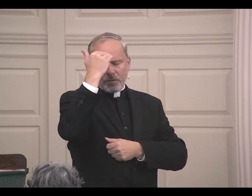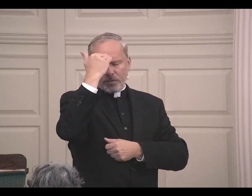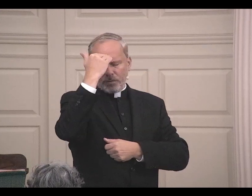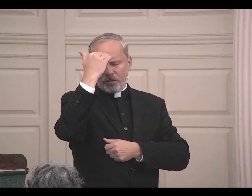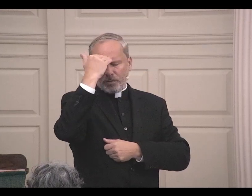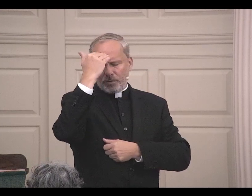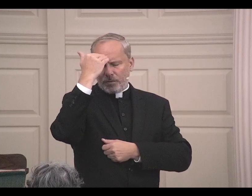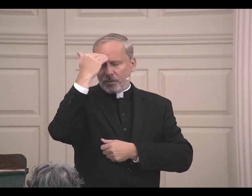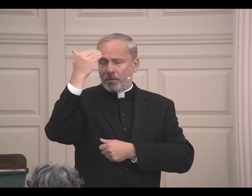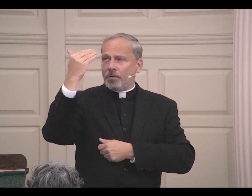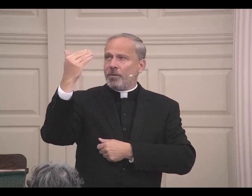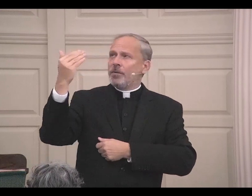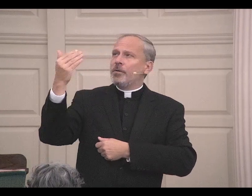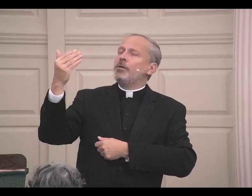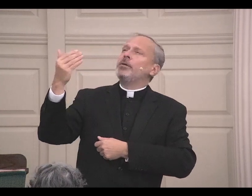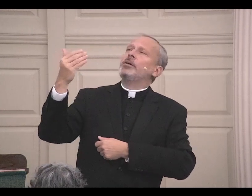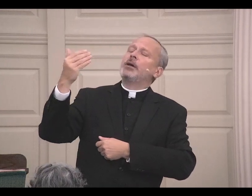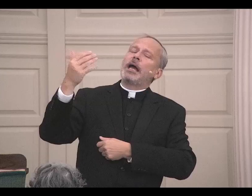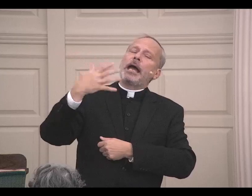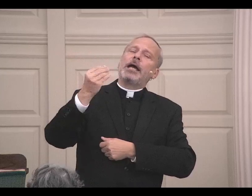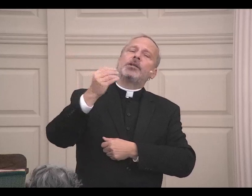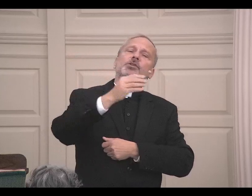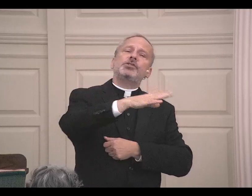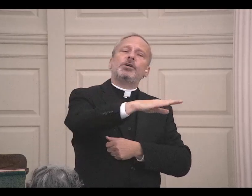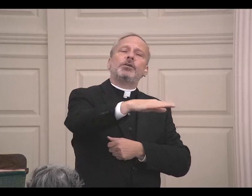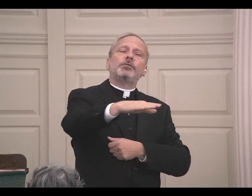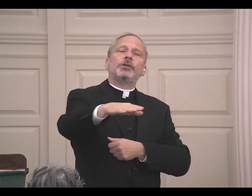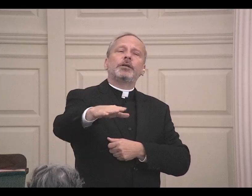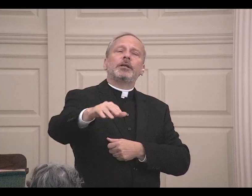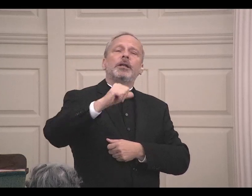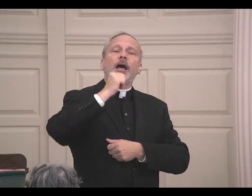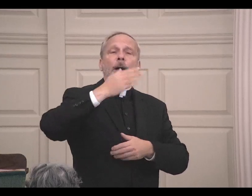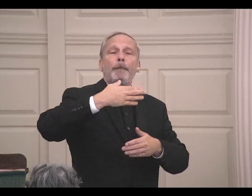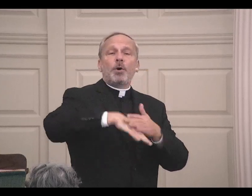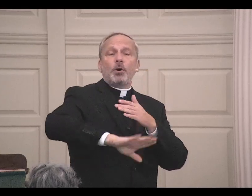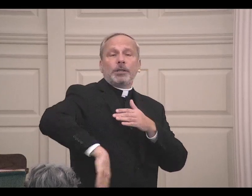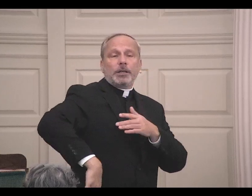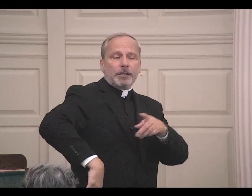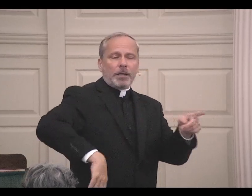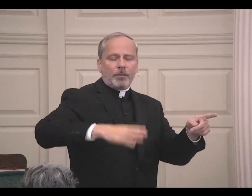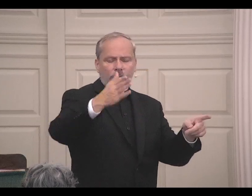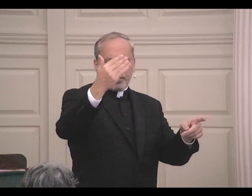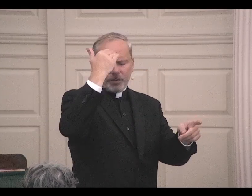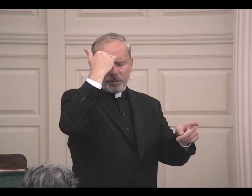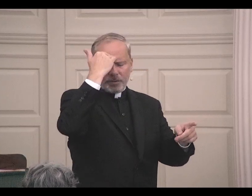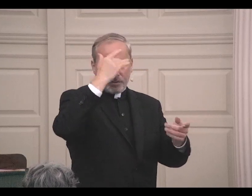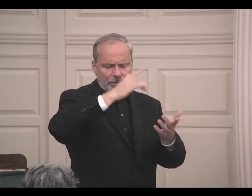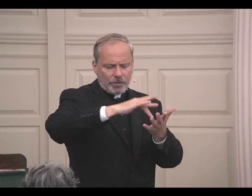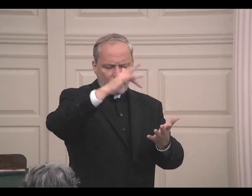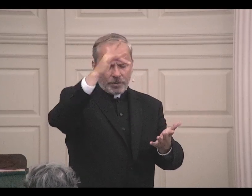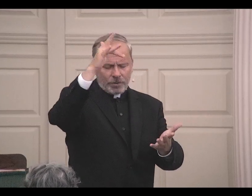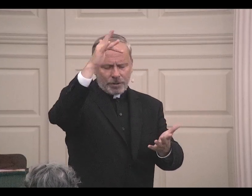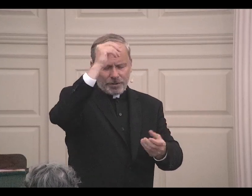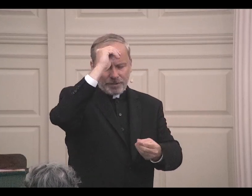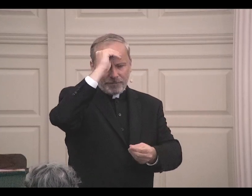the children yet to be born. Glory be to the Father, and to